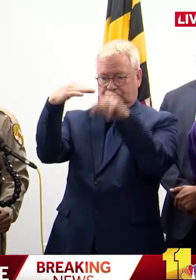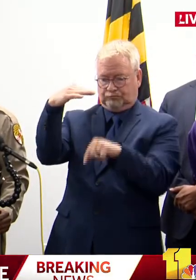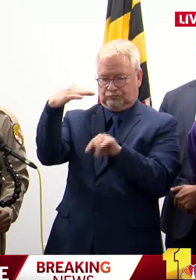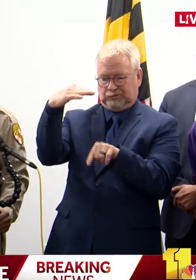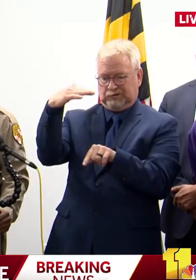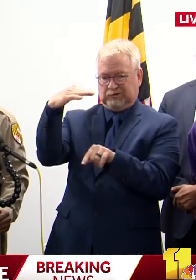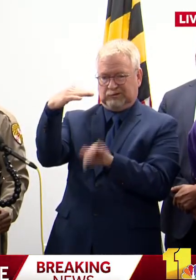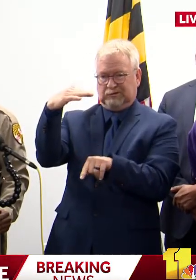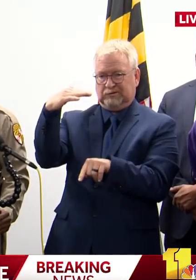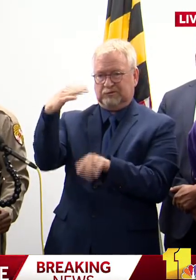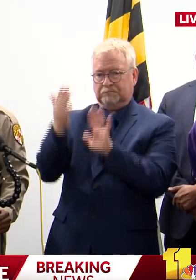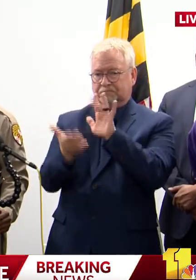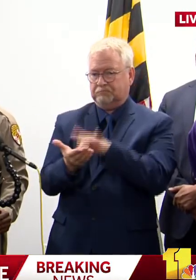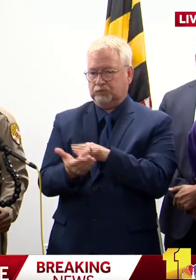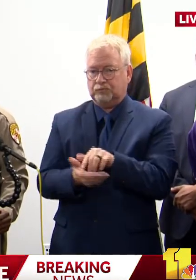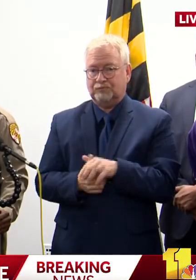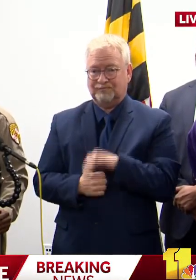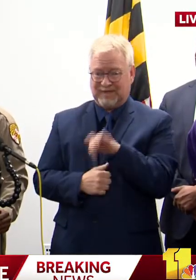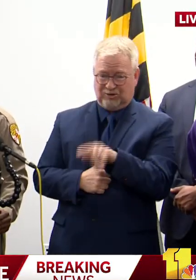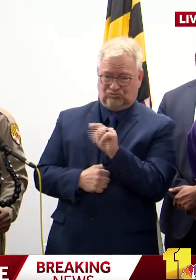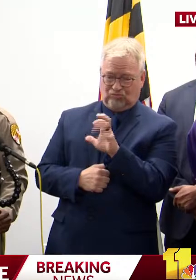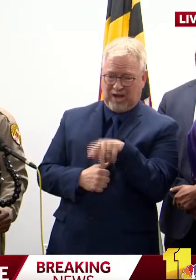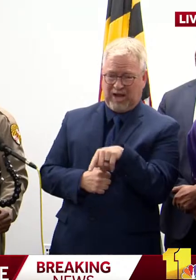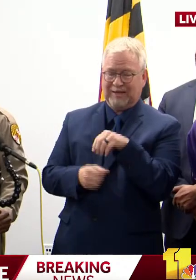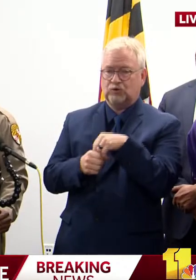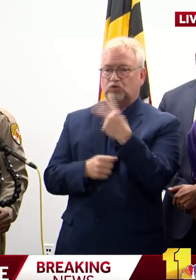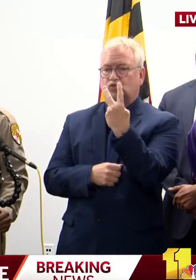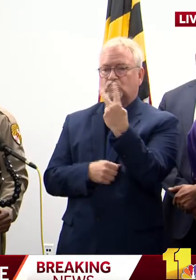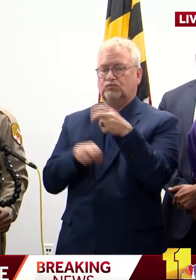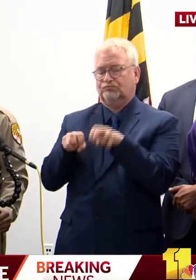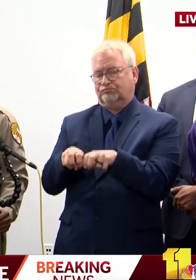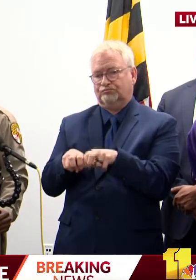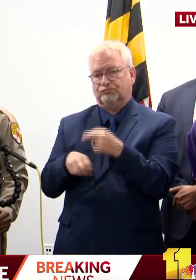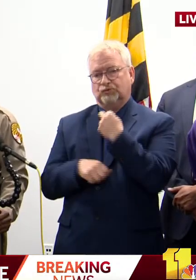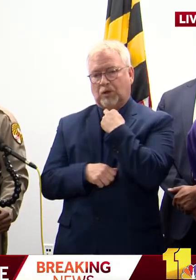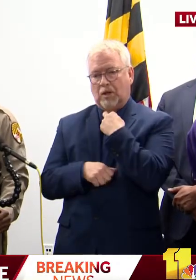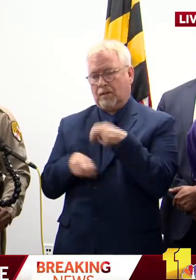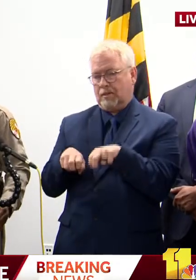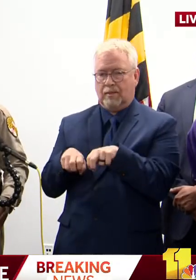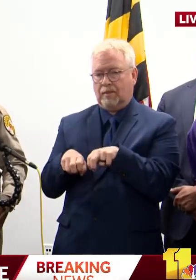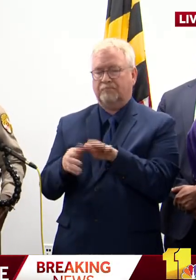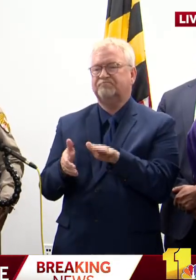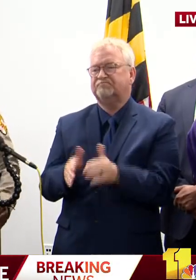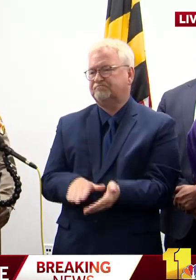Divers recovered two victims of this tragedy trapped within the vehicle.